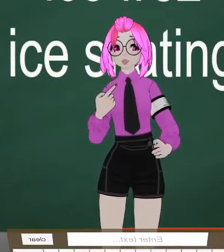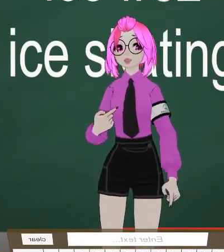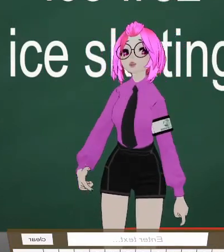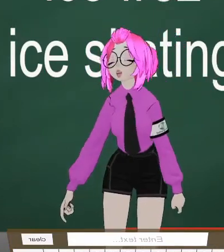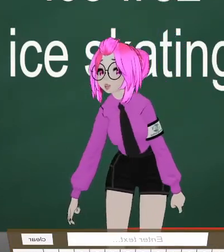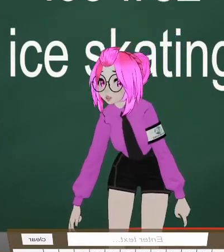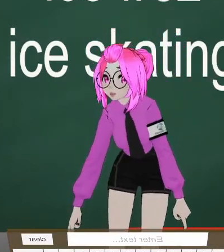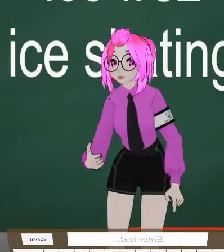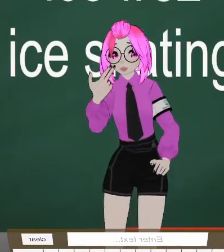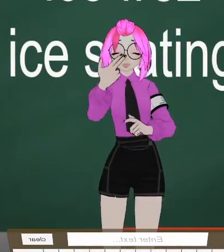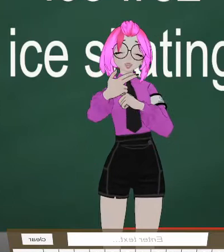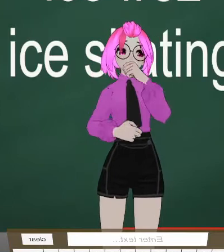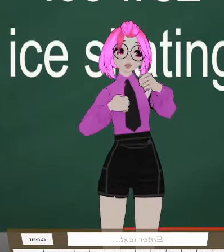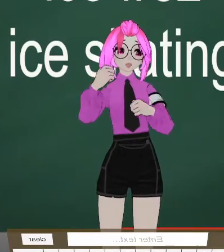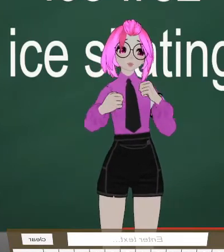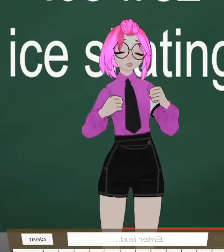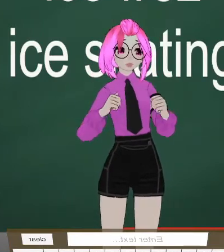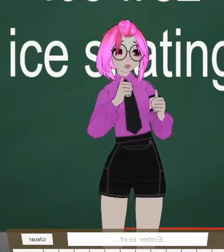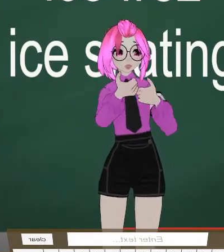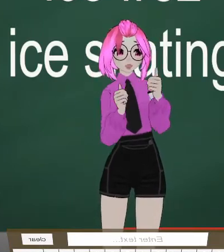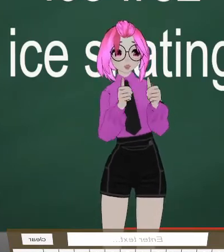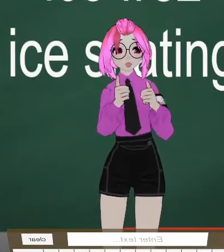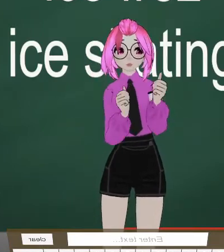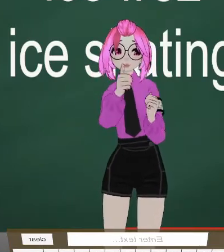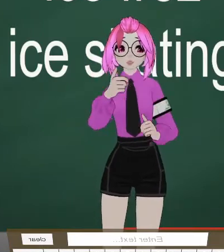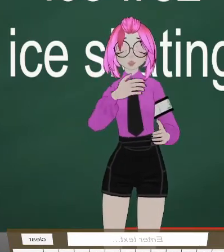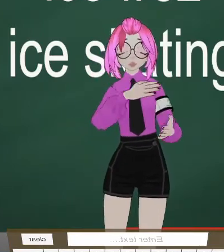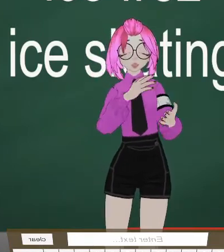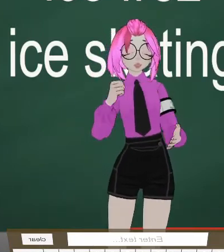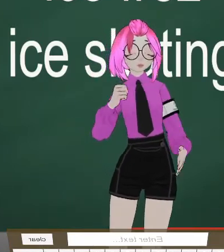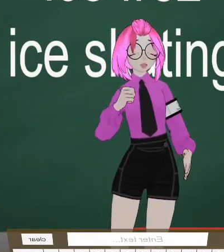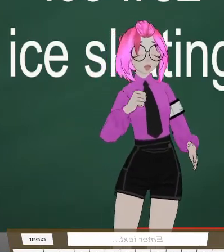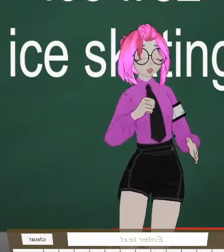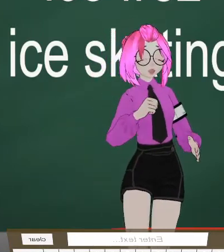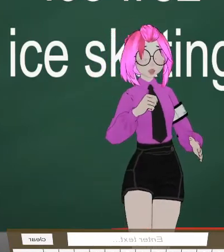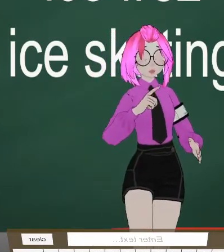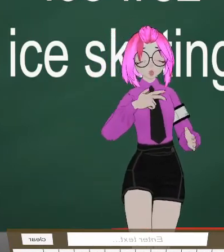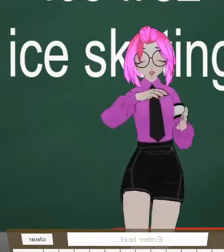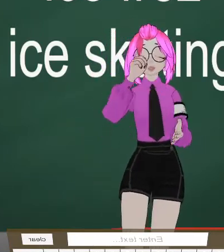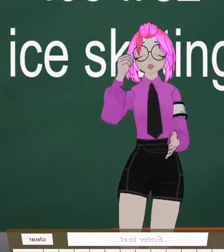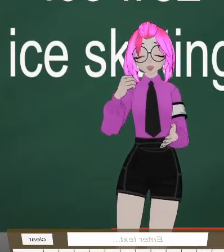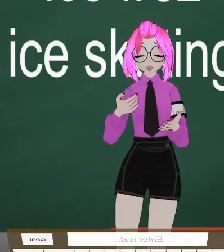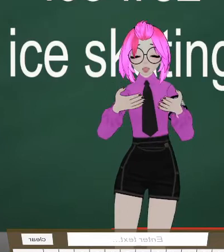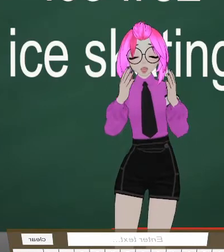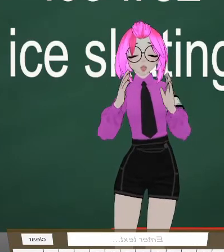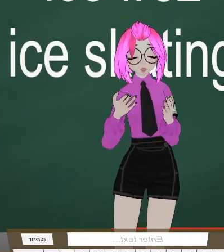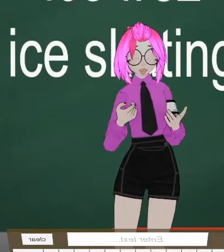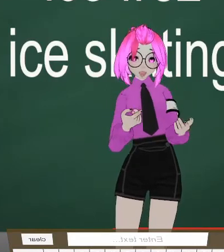skated for three years competitively and i i learned a lot about how like ice